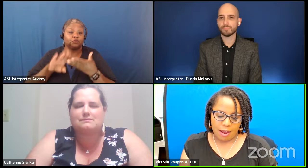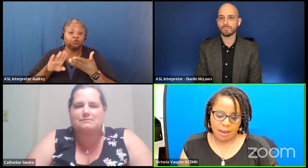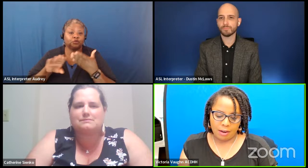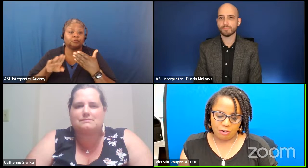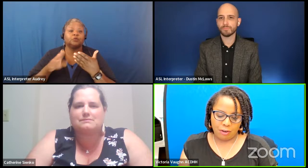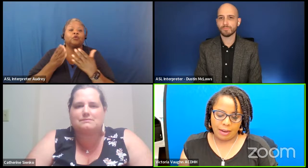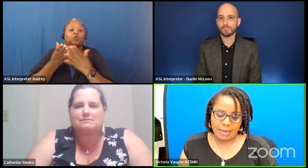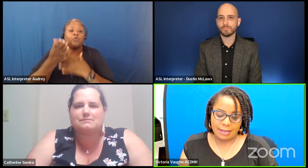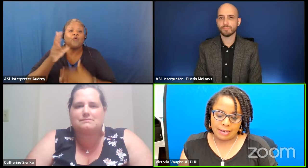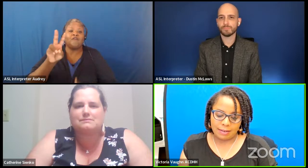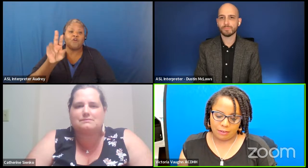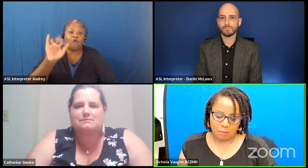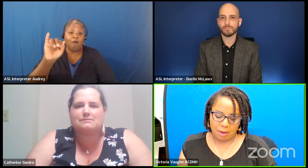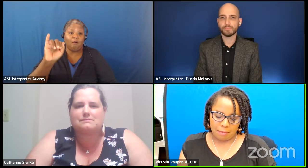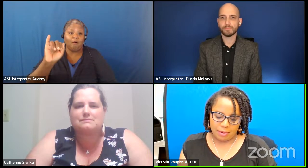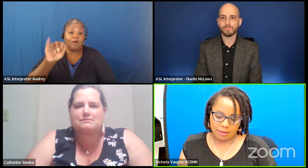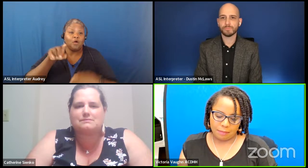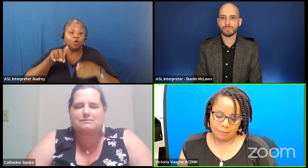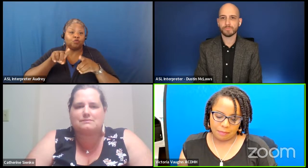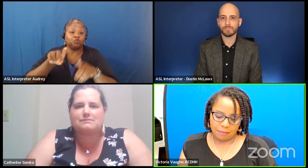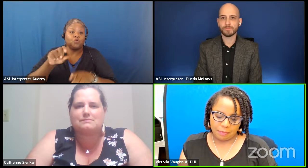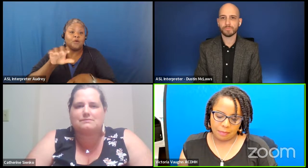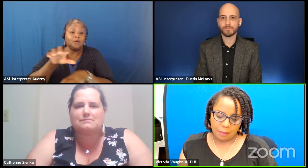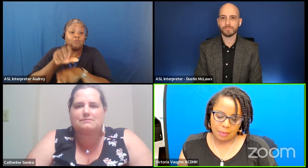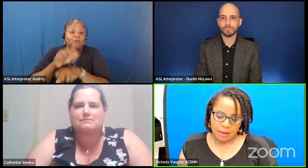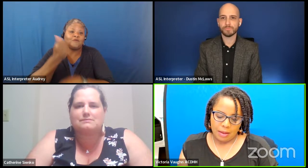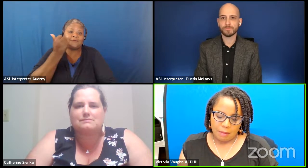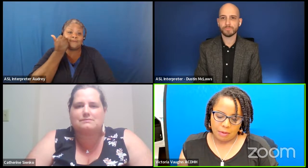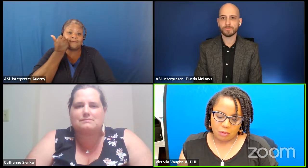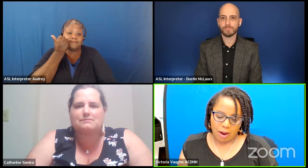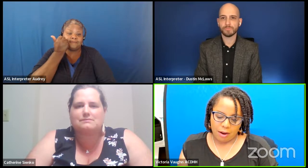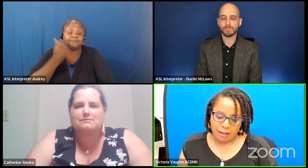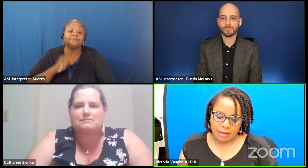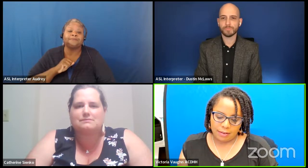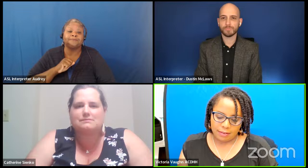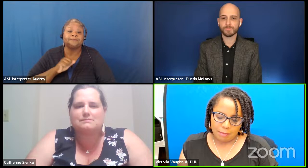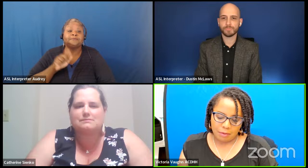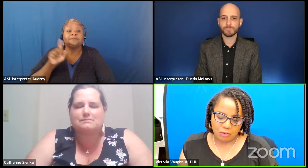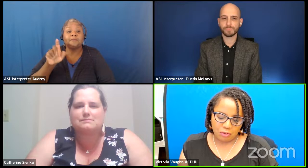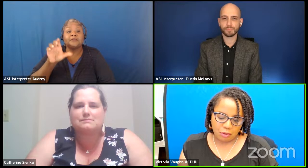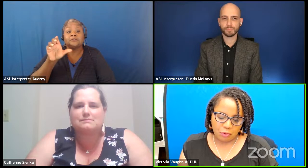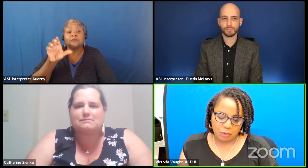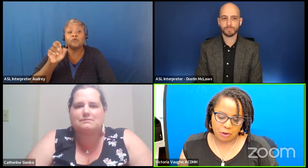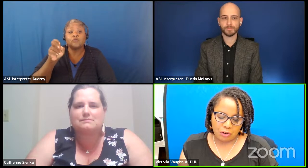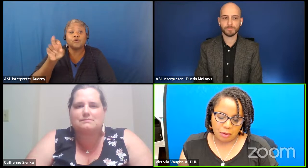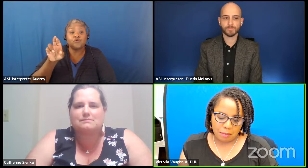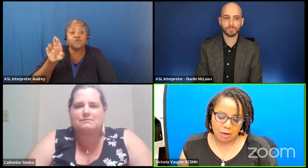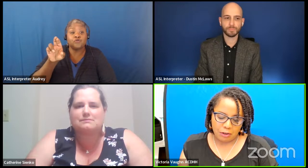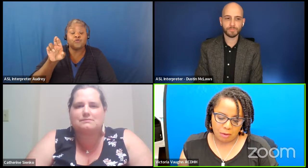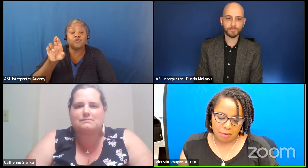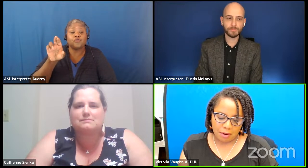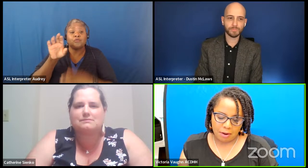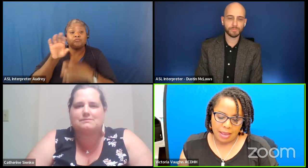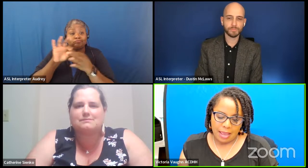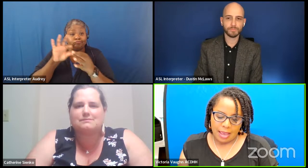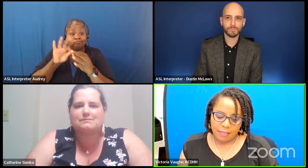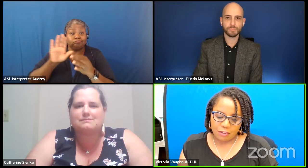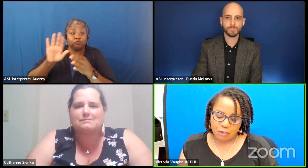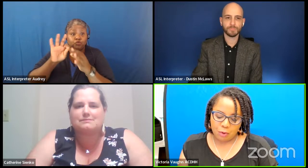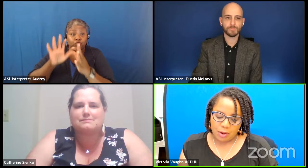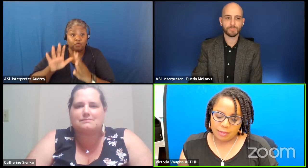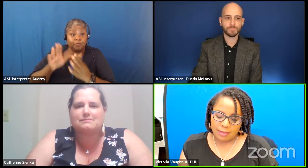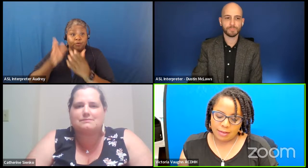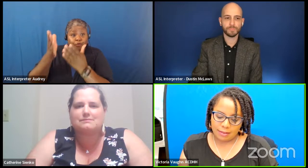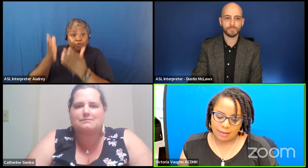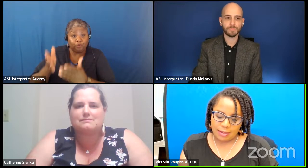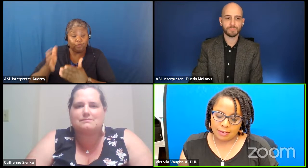via VRI during a dentist appointment. Ms. Cryer alleges that Mr. Schultz was her interpreter and